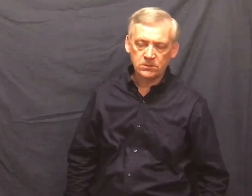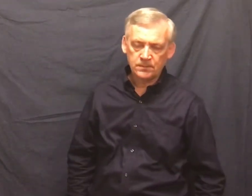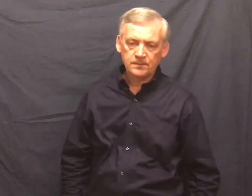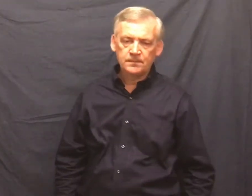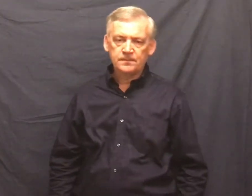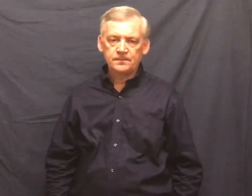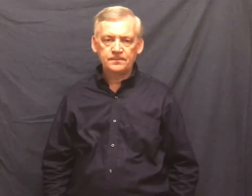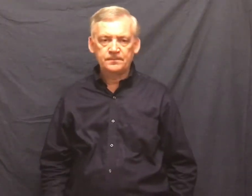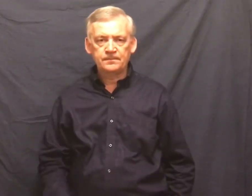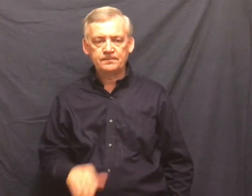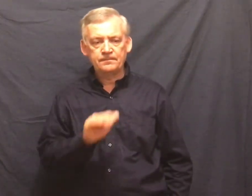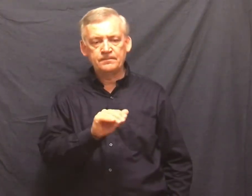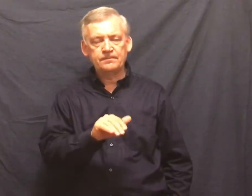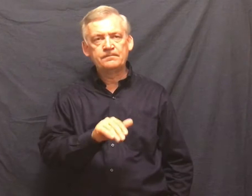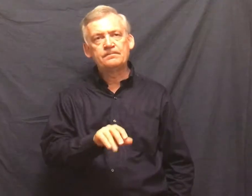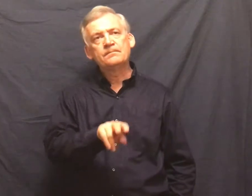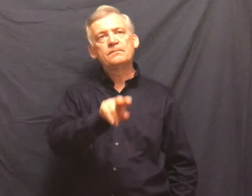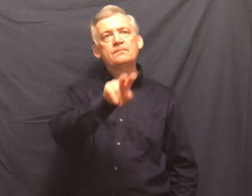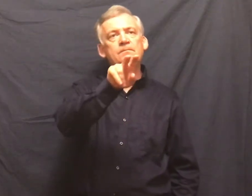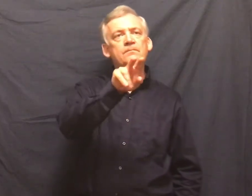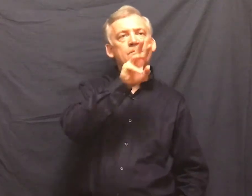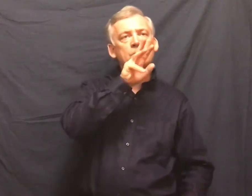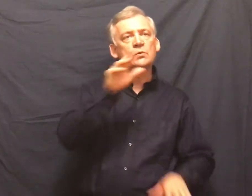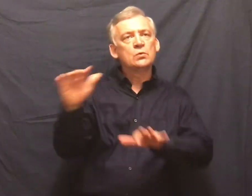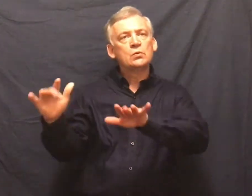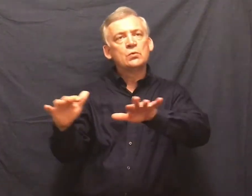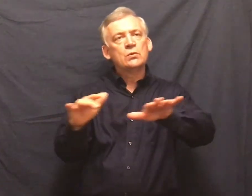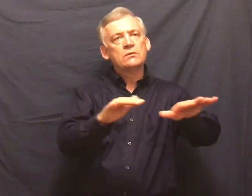"Look across the river, Lenny, and I'll tell you so you can almost see it."